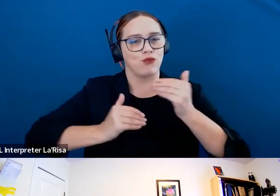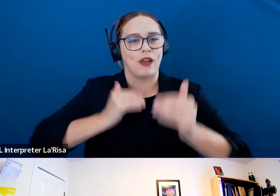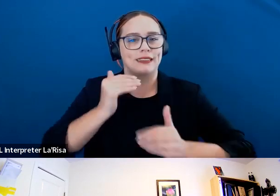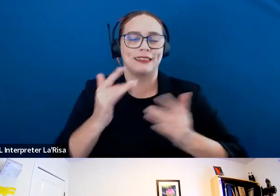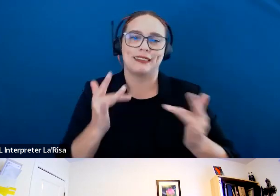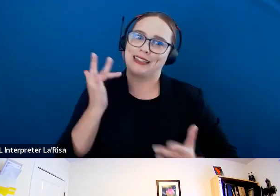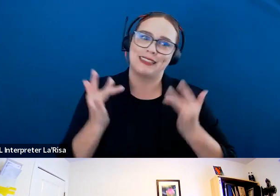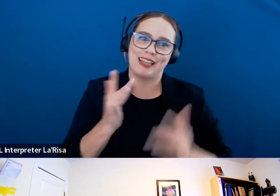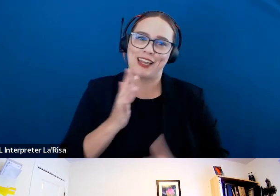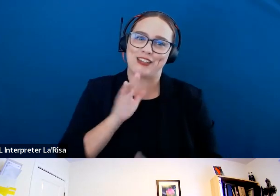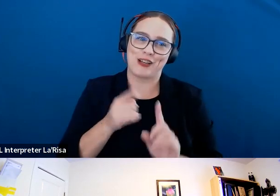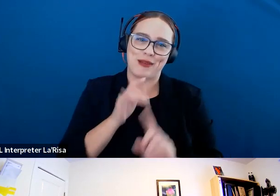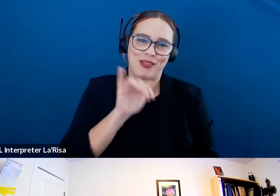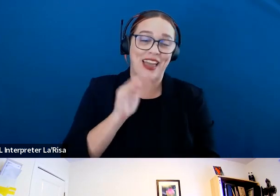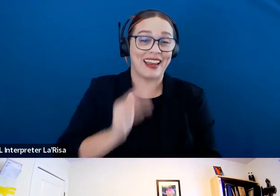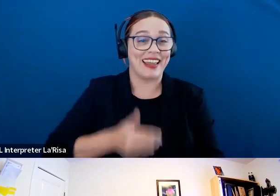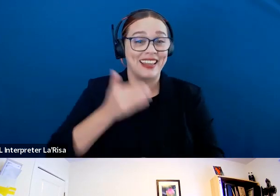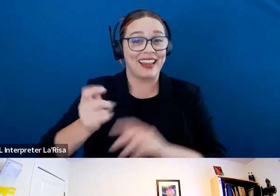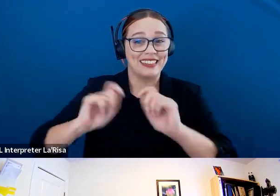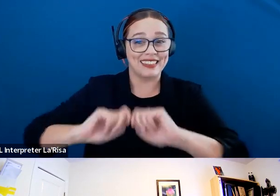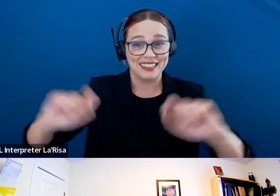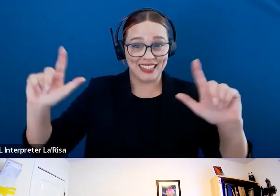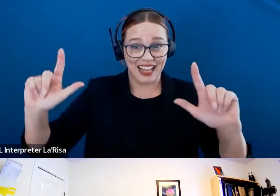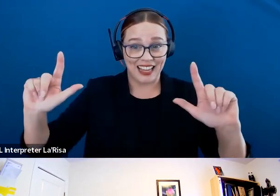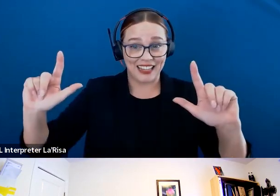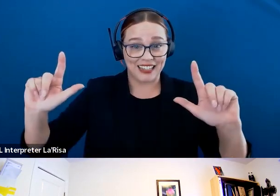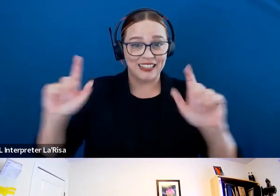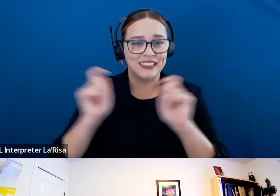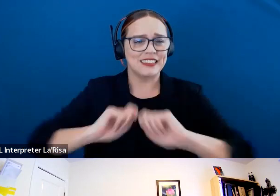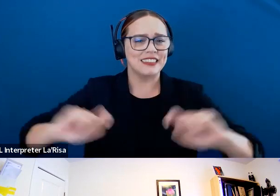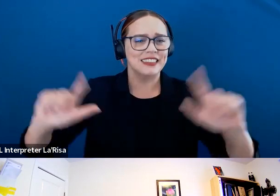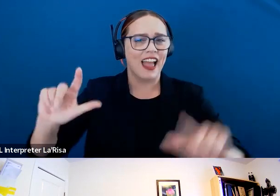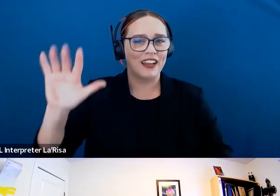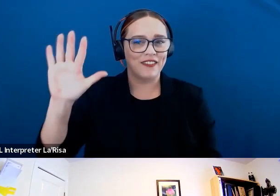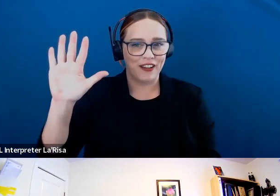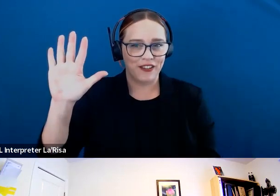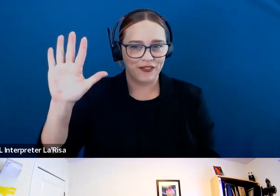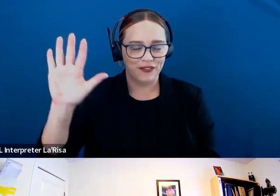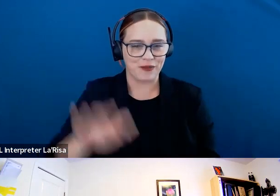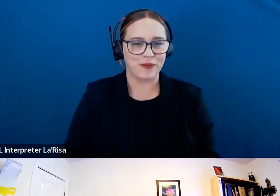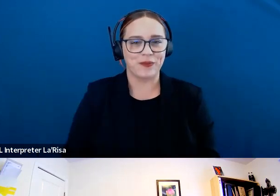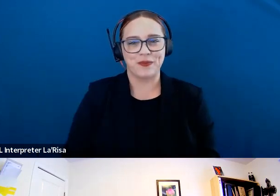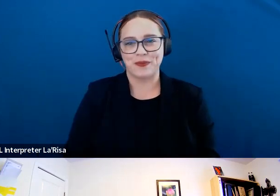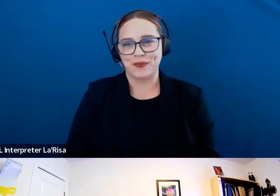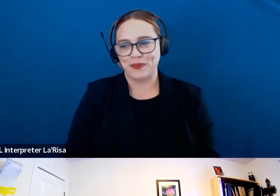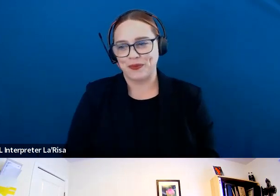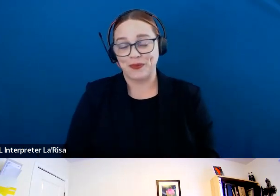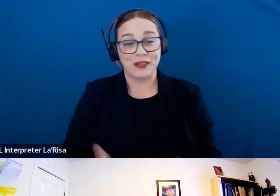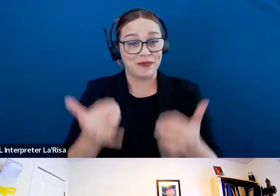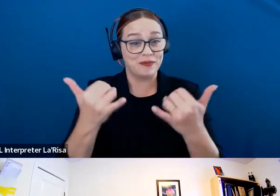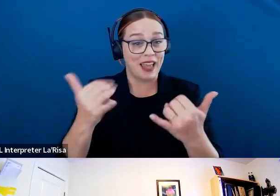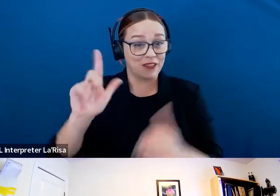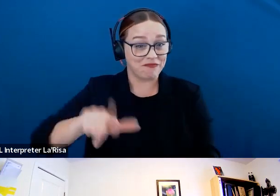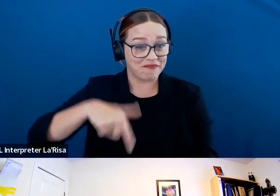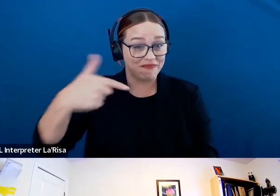Next slide, please. That would be slide 5. All right, Well, now I'm going to turn it over to our